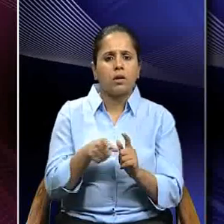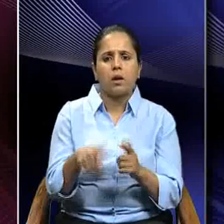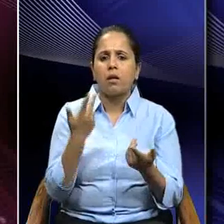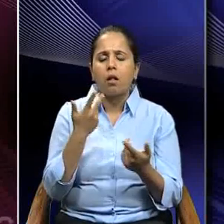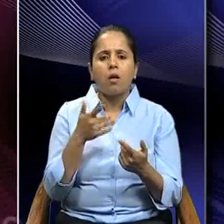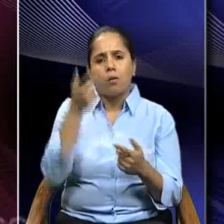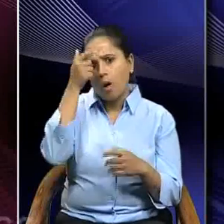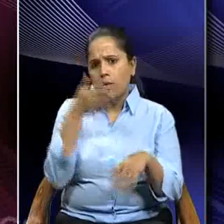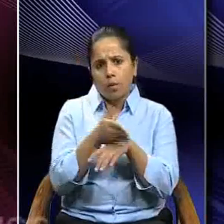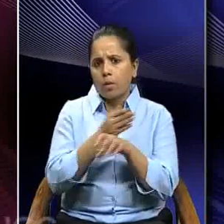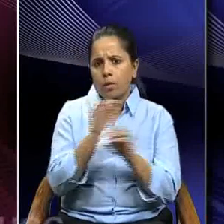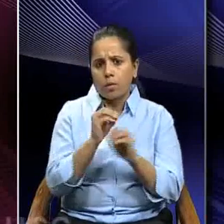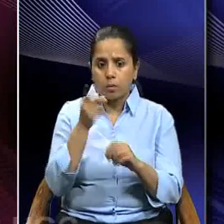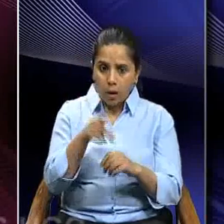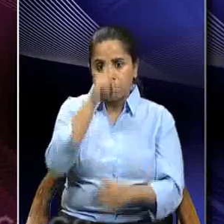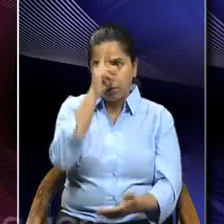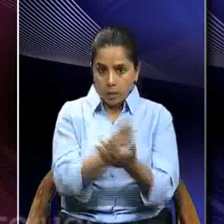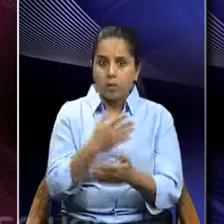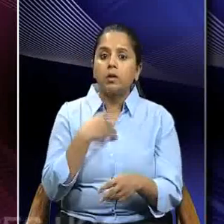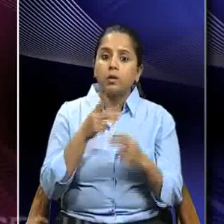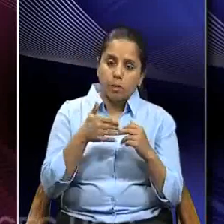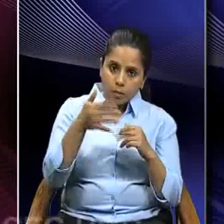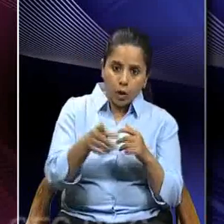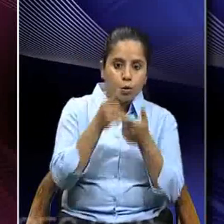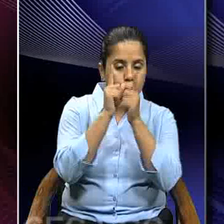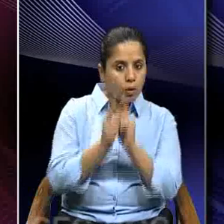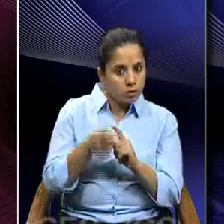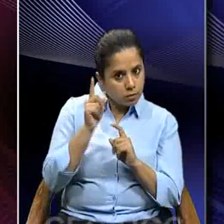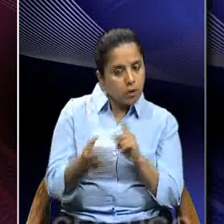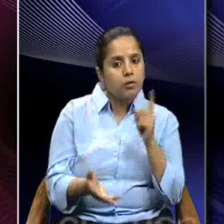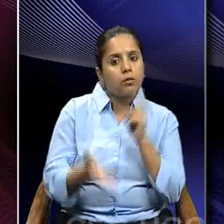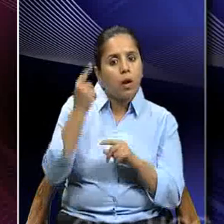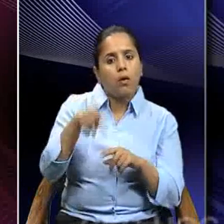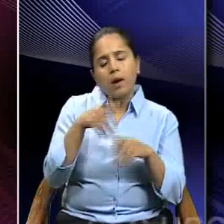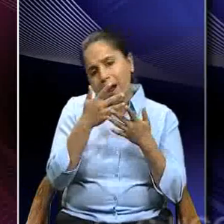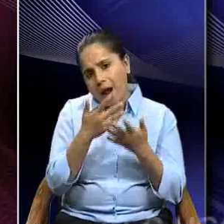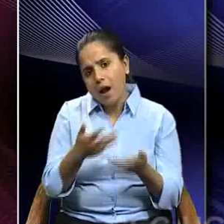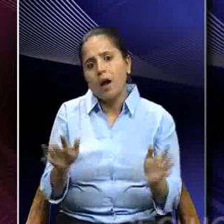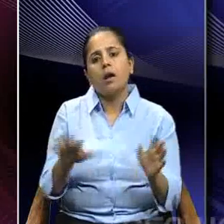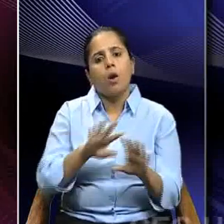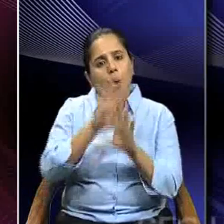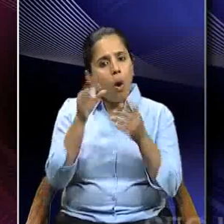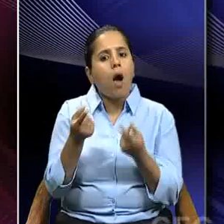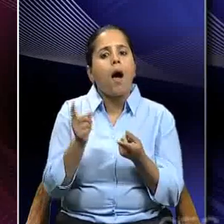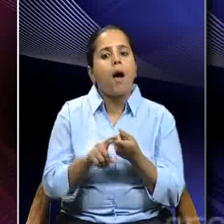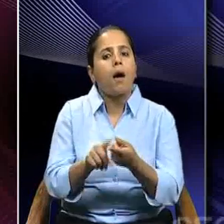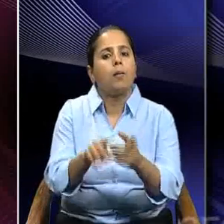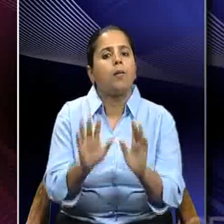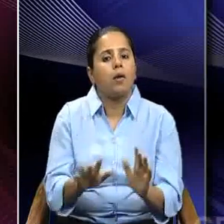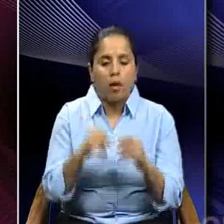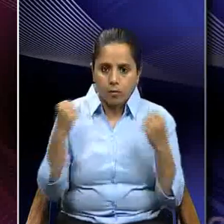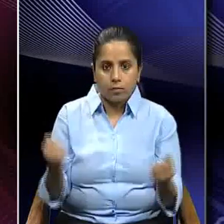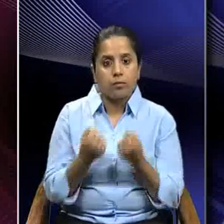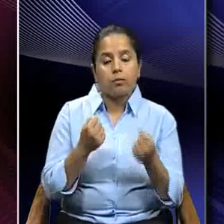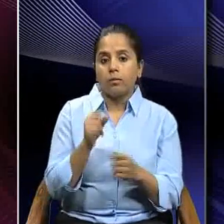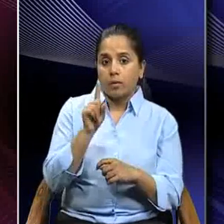We should believe into the logic. We should find the logic behind any or every incident or act. But if we